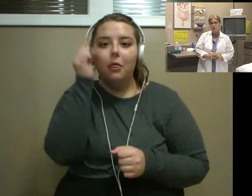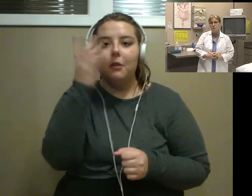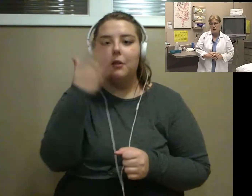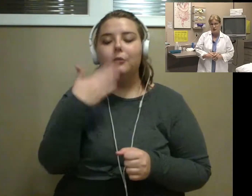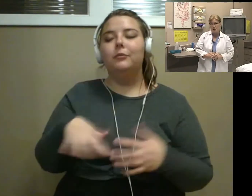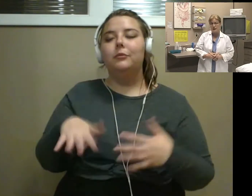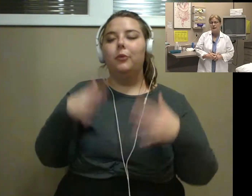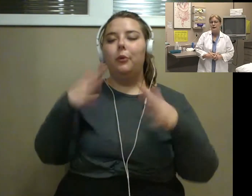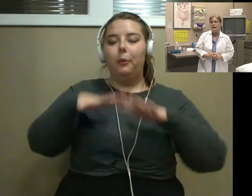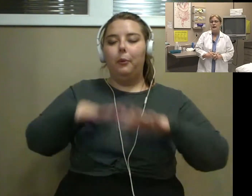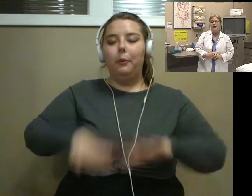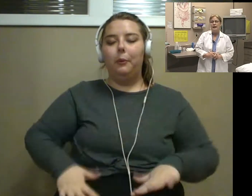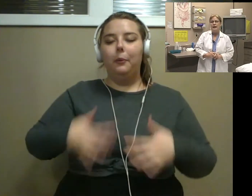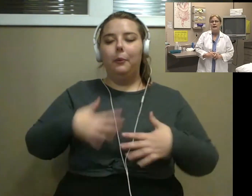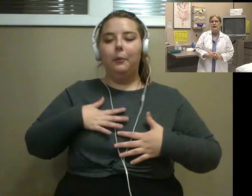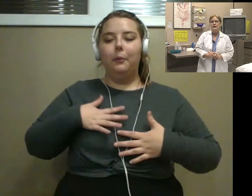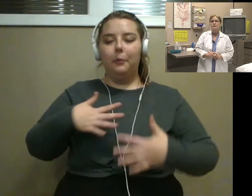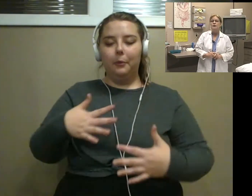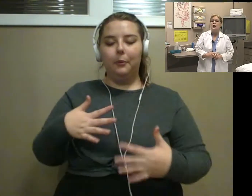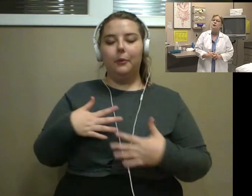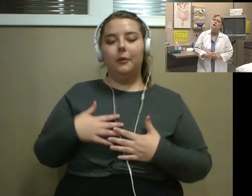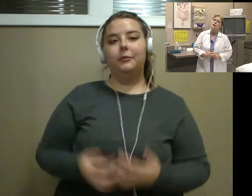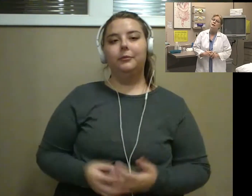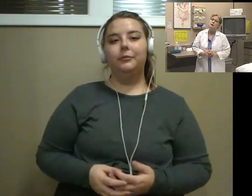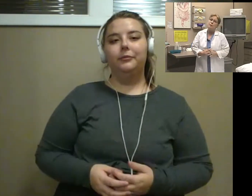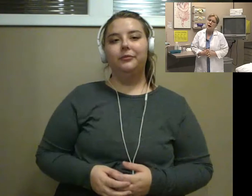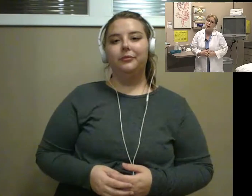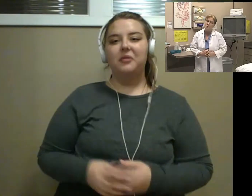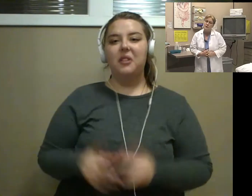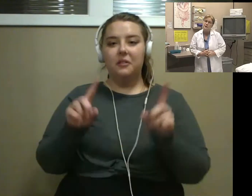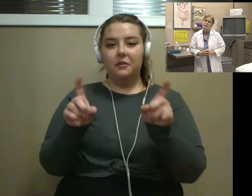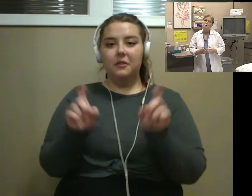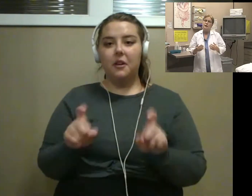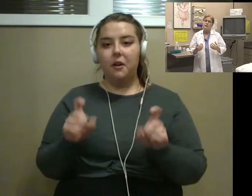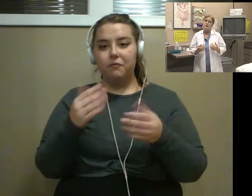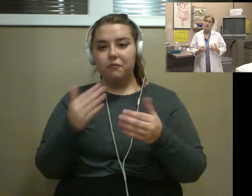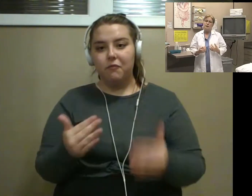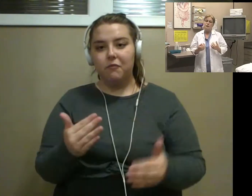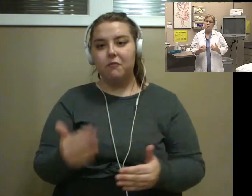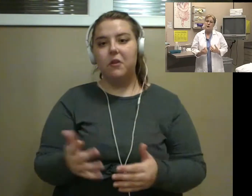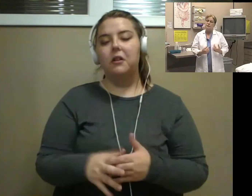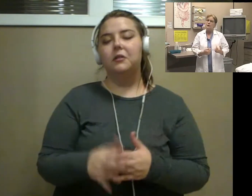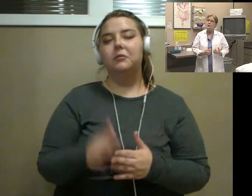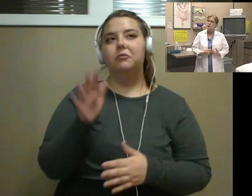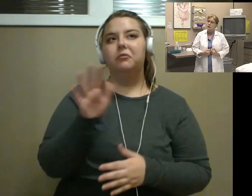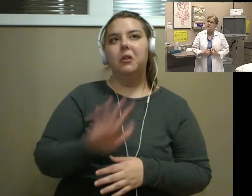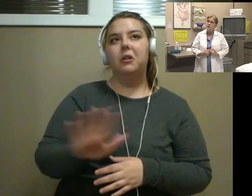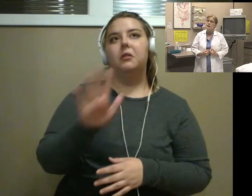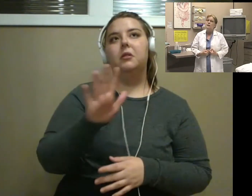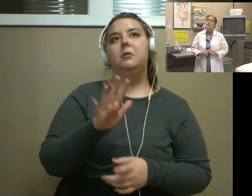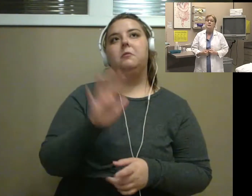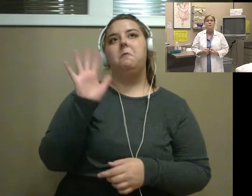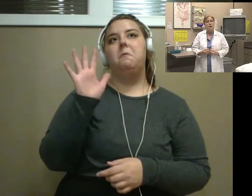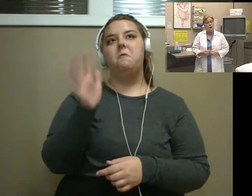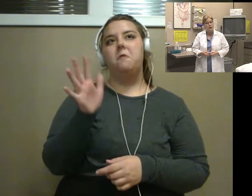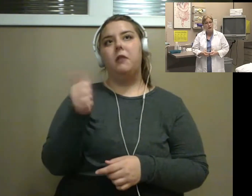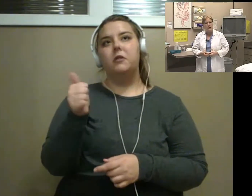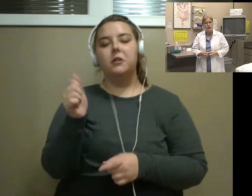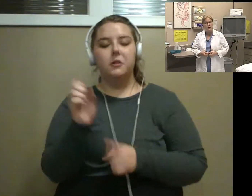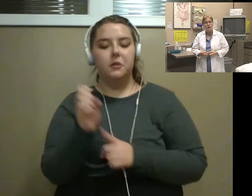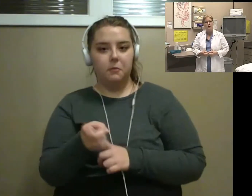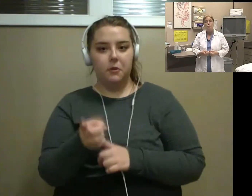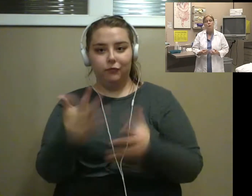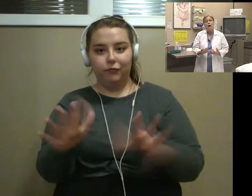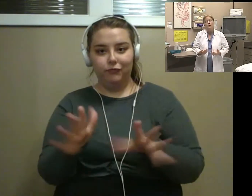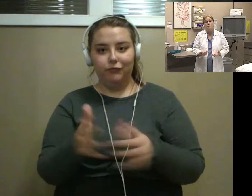5 and 10 minutes. And if the doctor takes any biopsies, if he gets in your esophagus or stomach, sees some